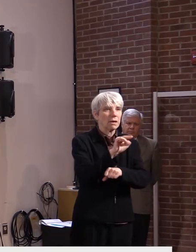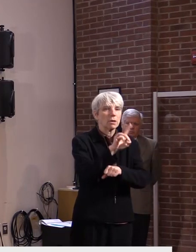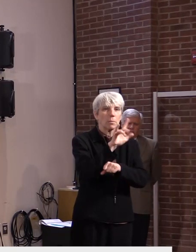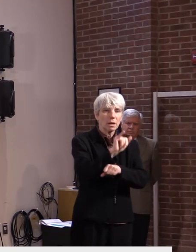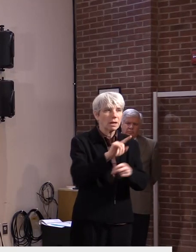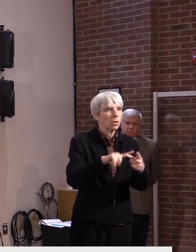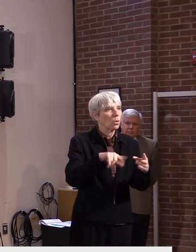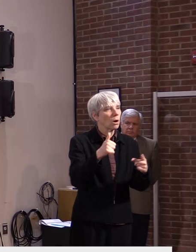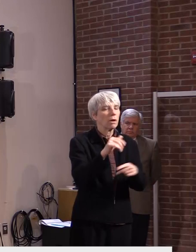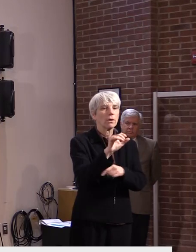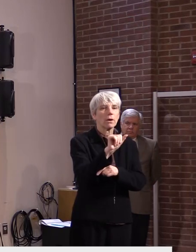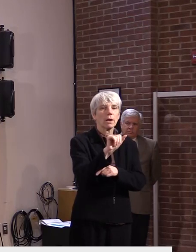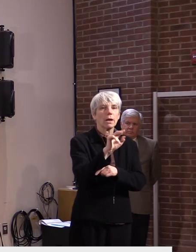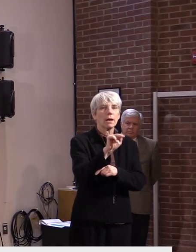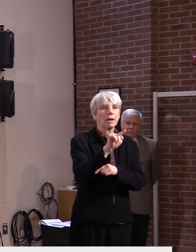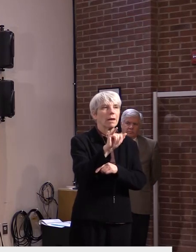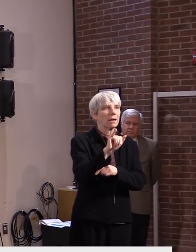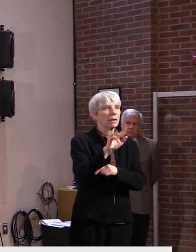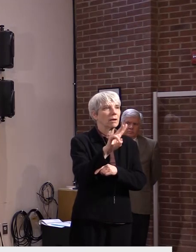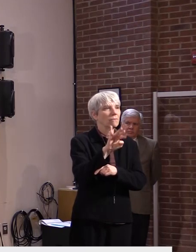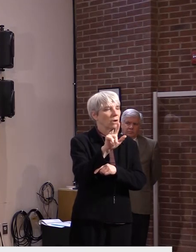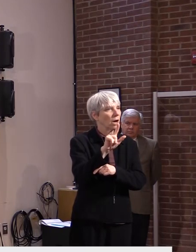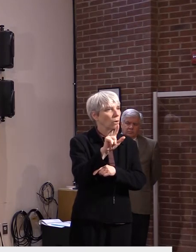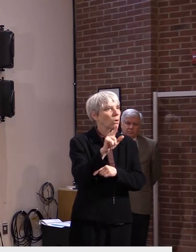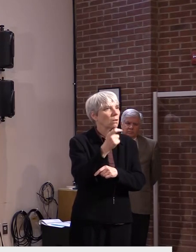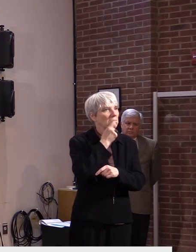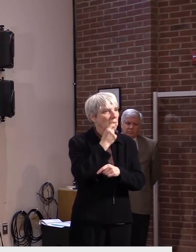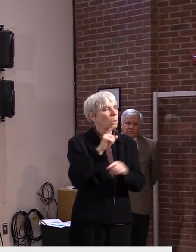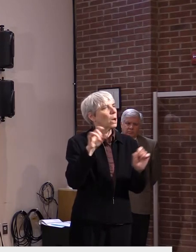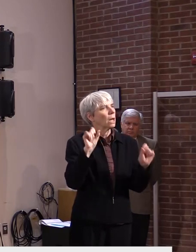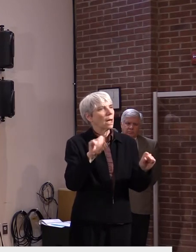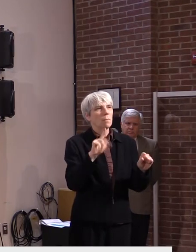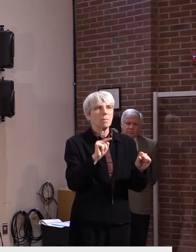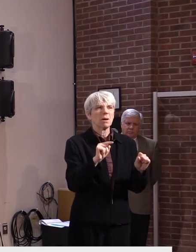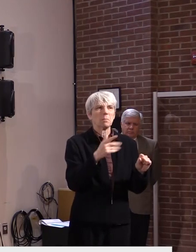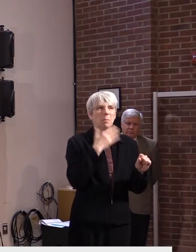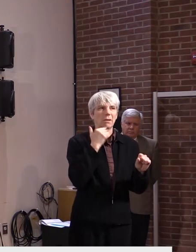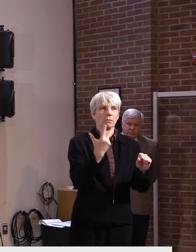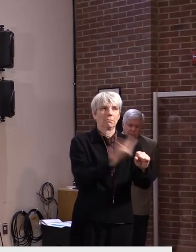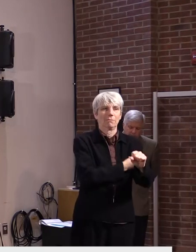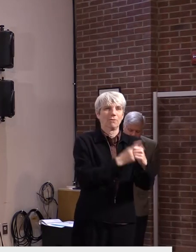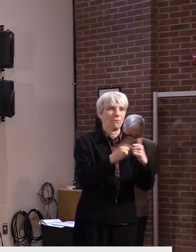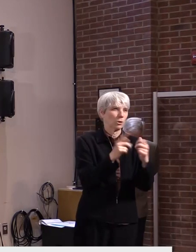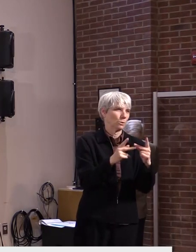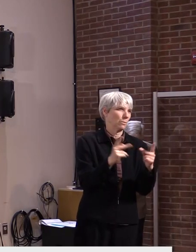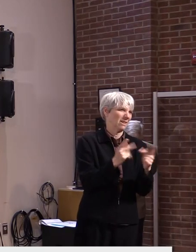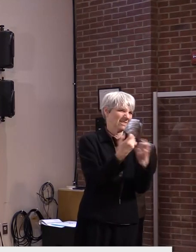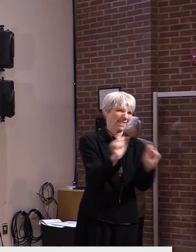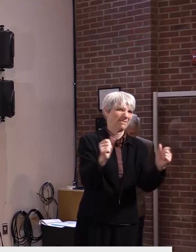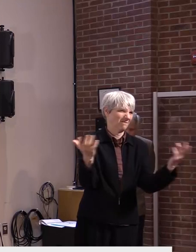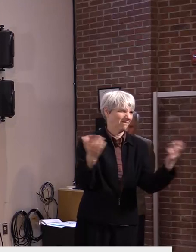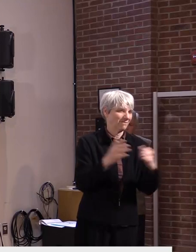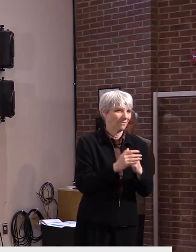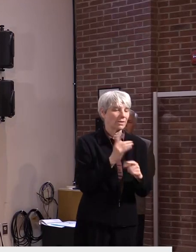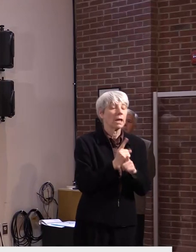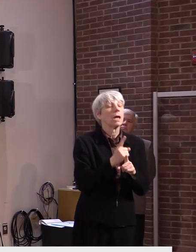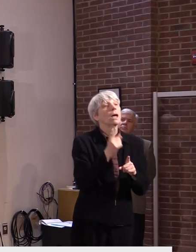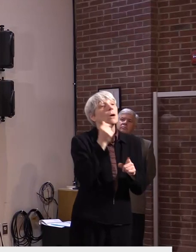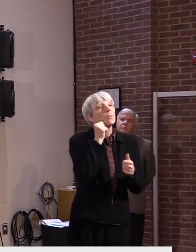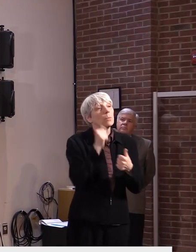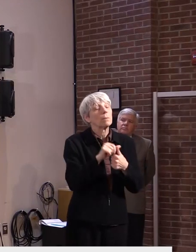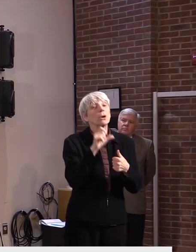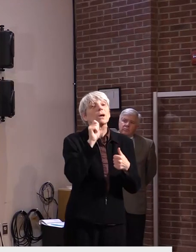medications. This is a lot of information today, but I'd like to remind anyone who has a positive COVID